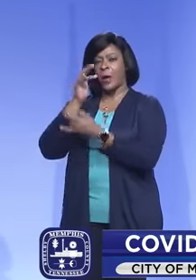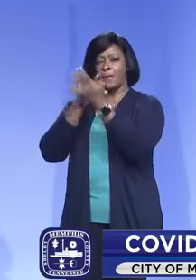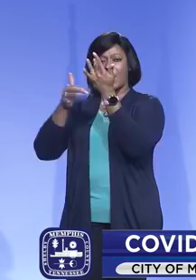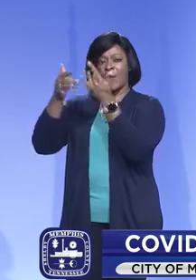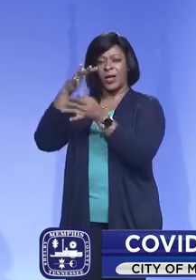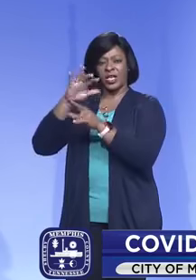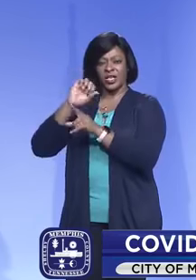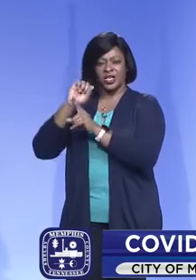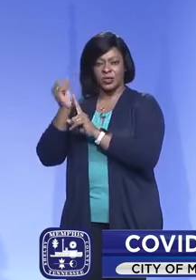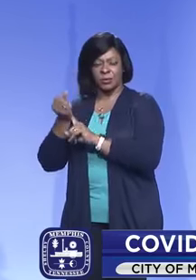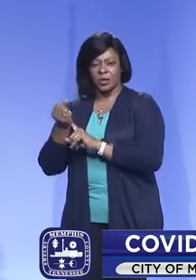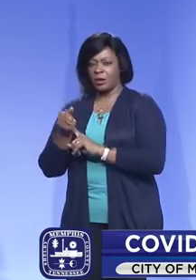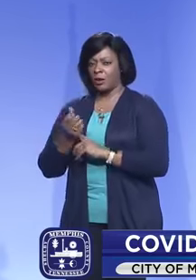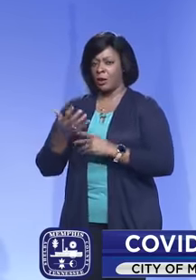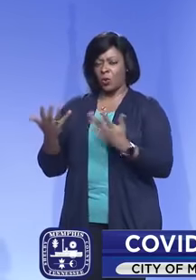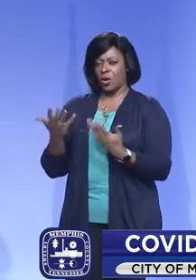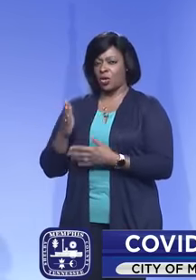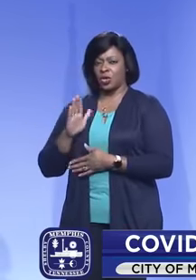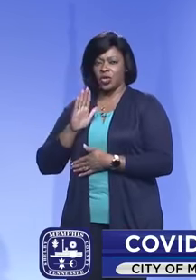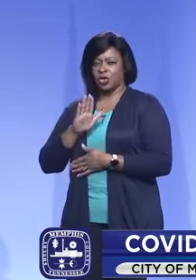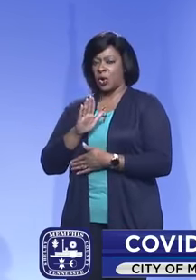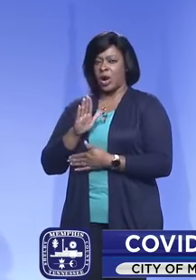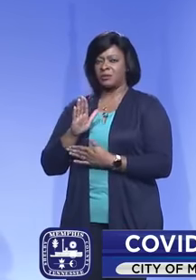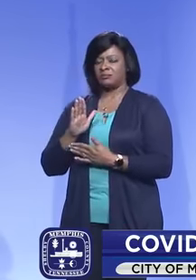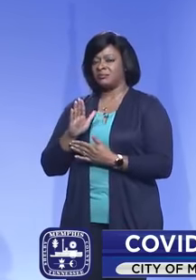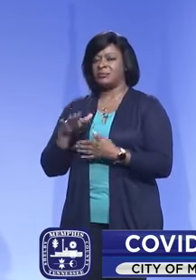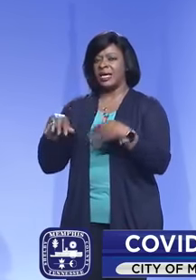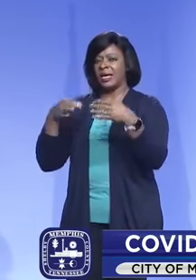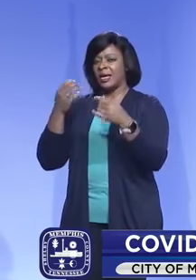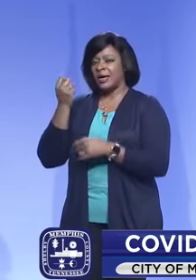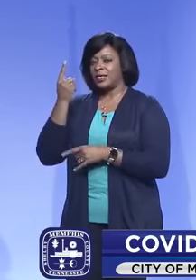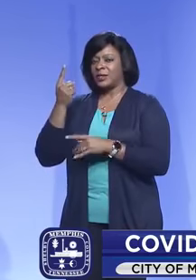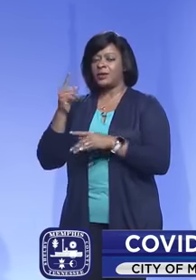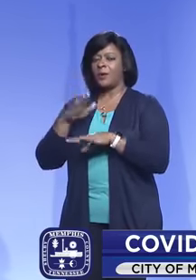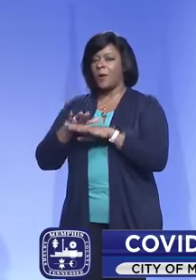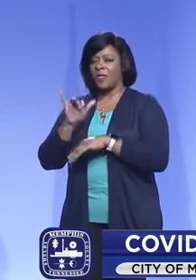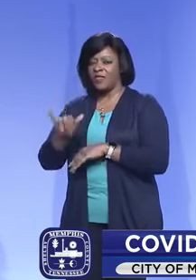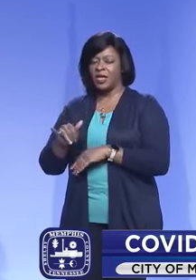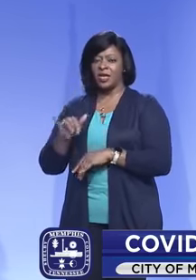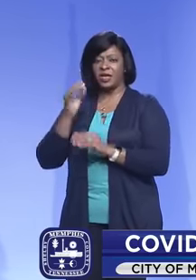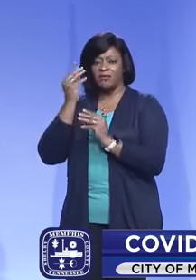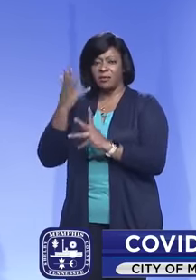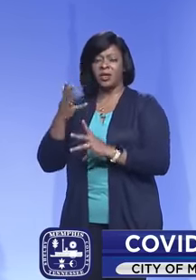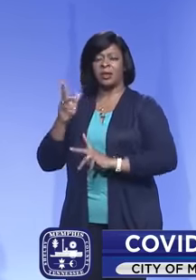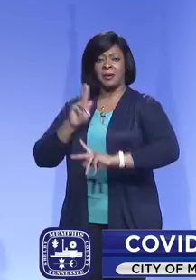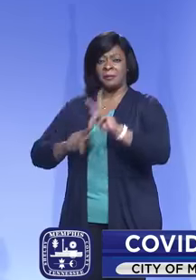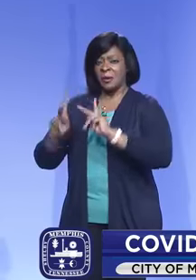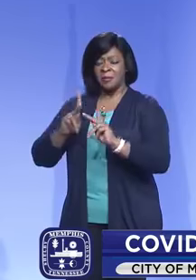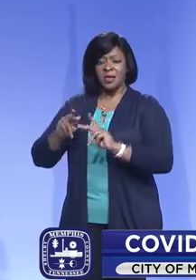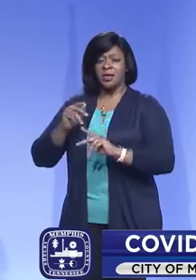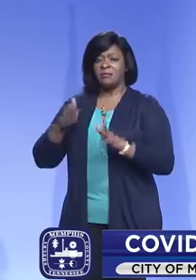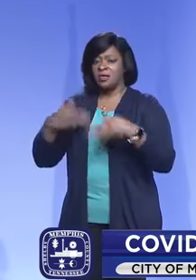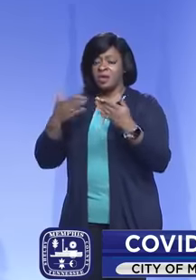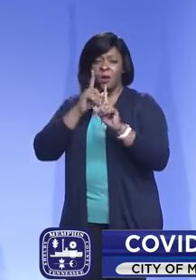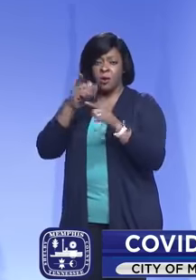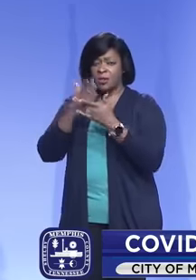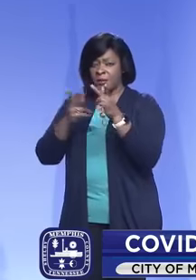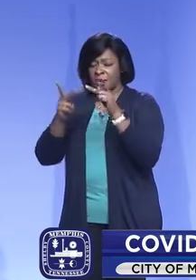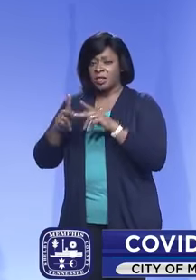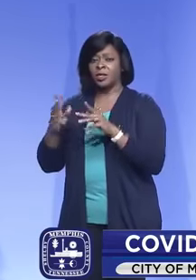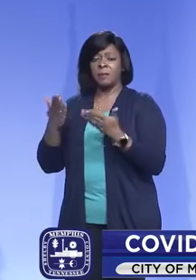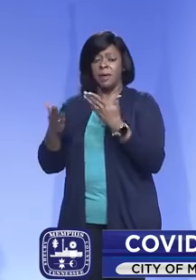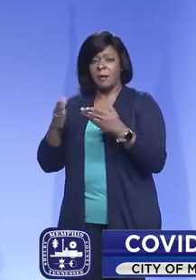situations. What is your take on that information? And do you suggest, people not go to certain places where